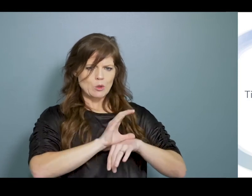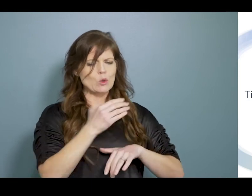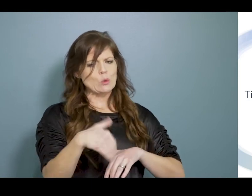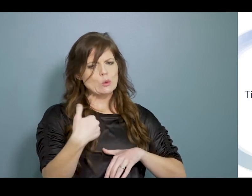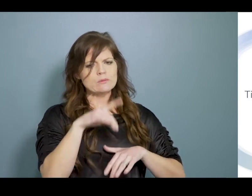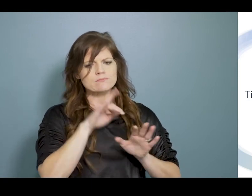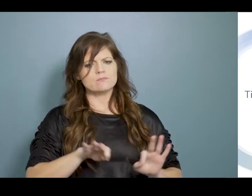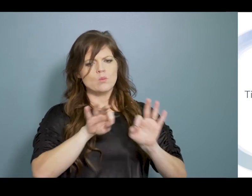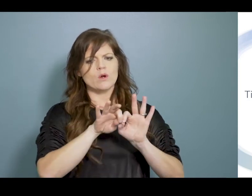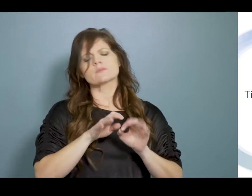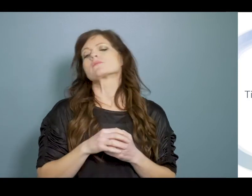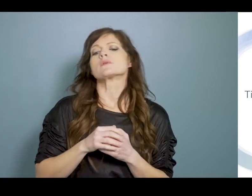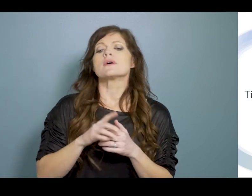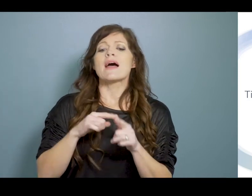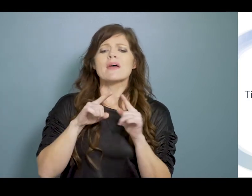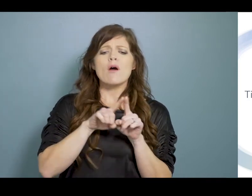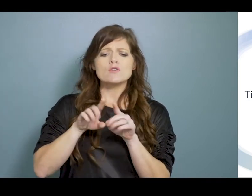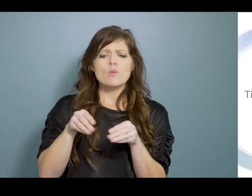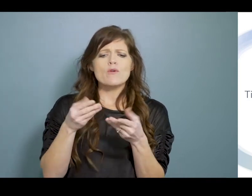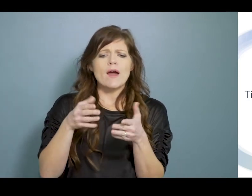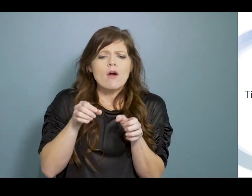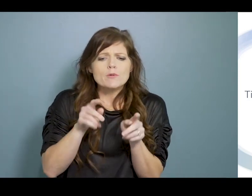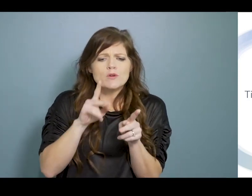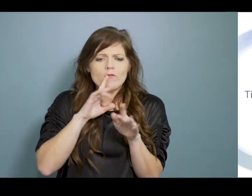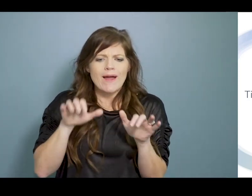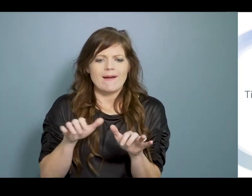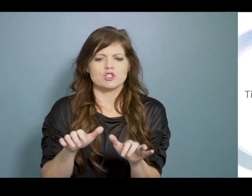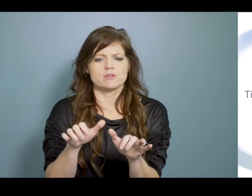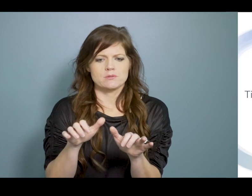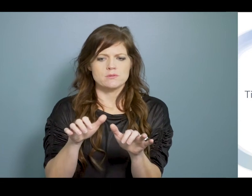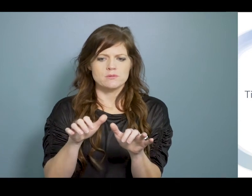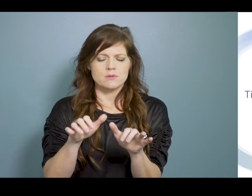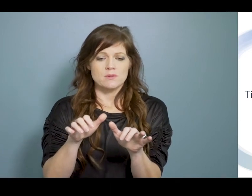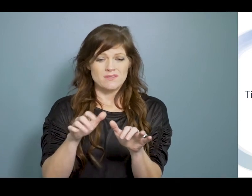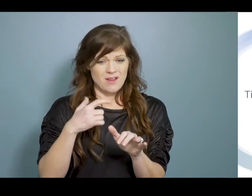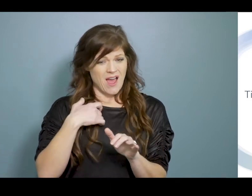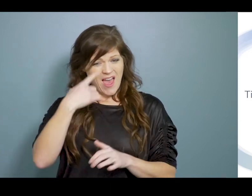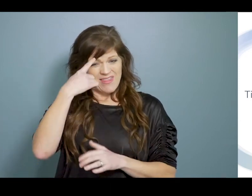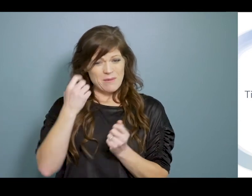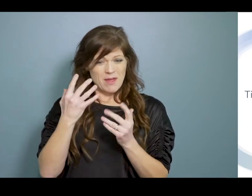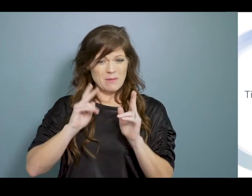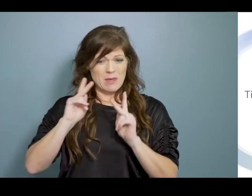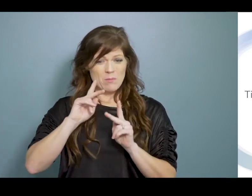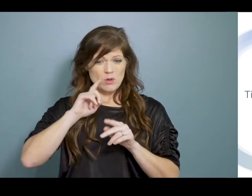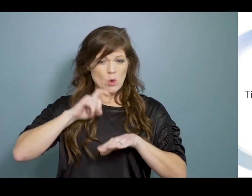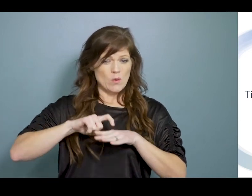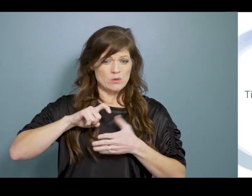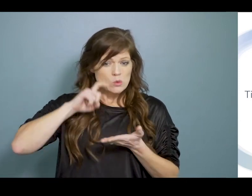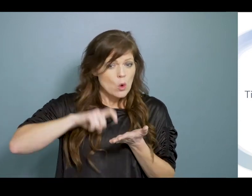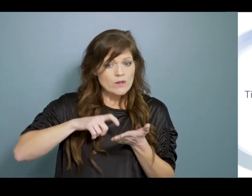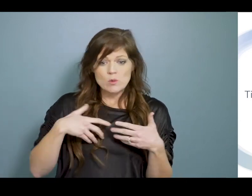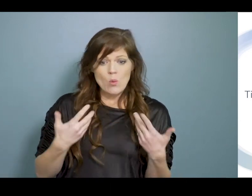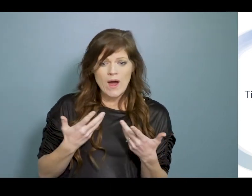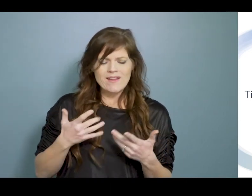think what people have experienced over the past 10 months is a lot of loss in control and